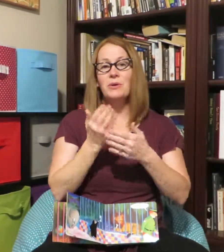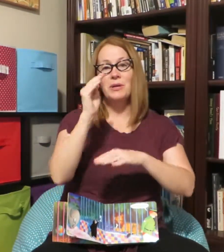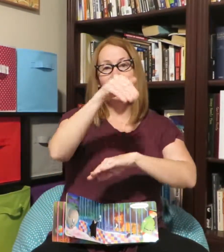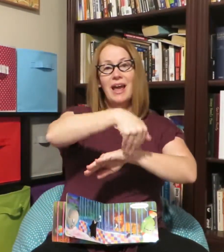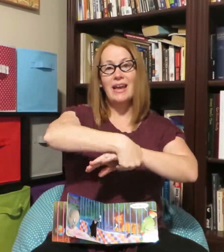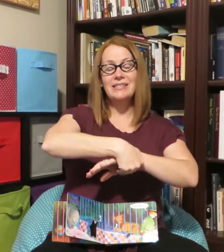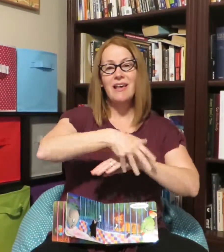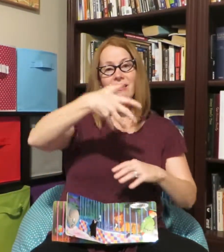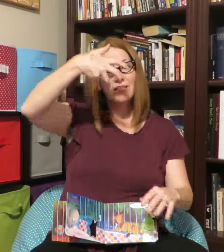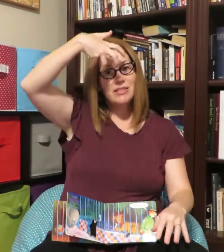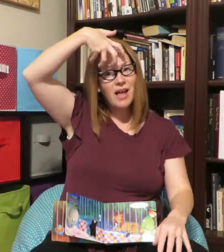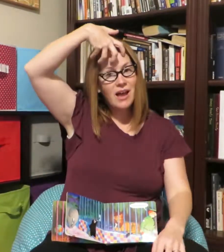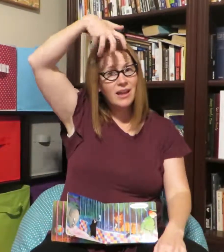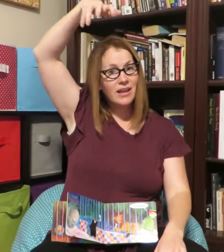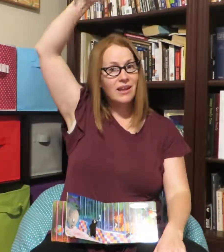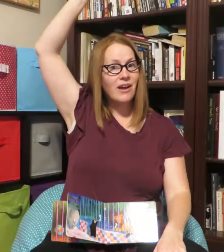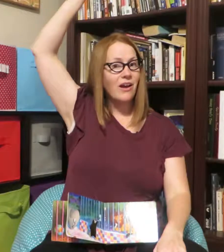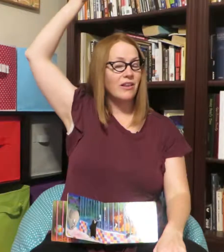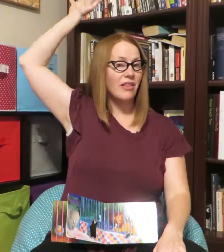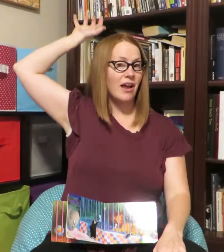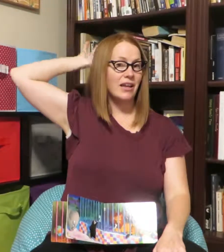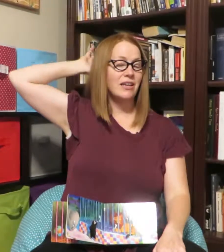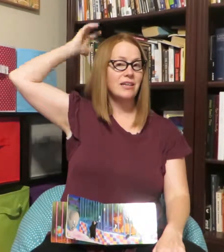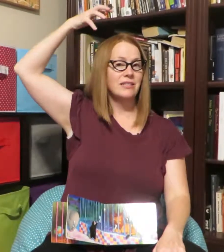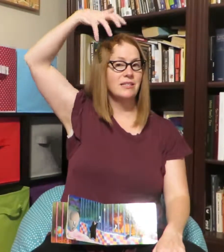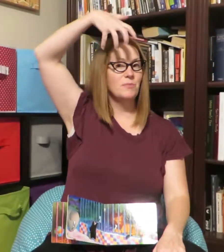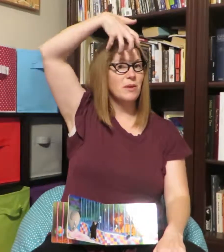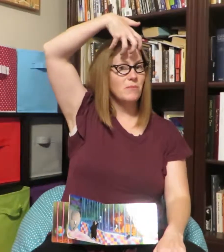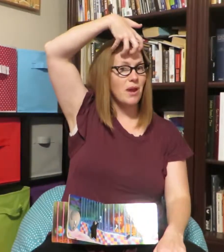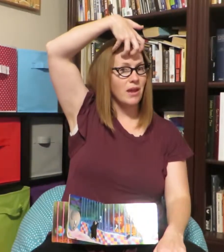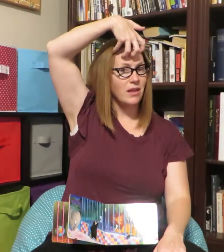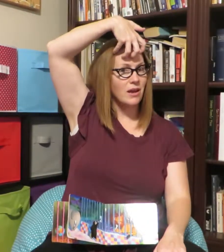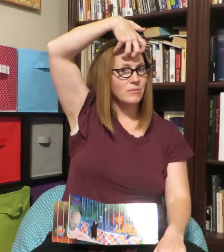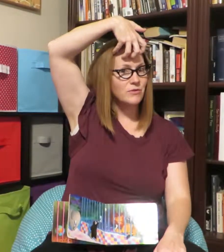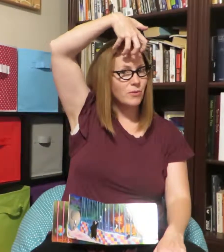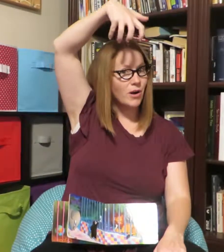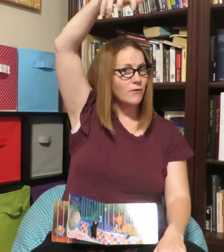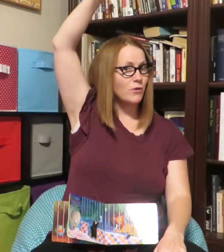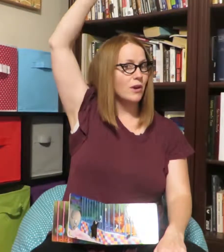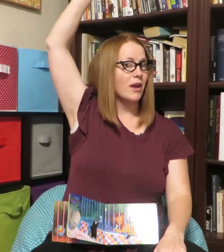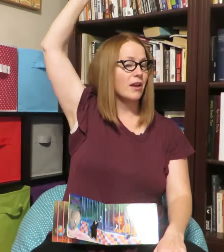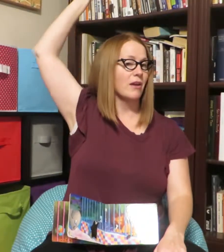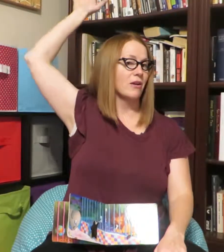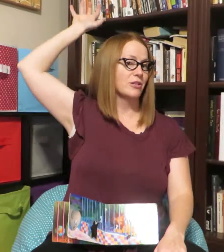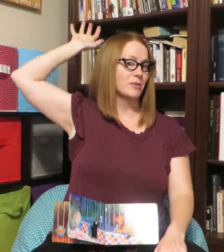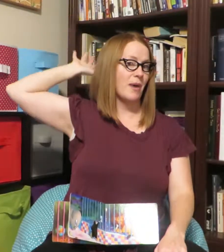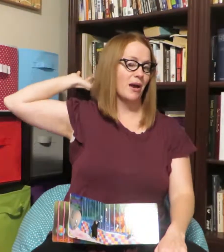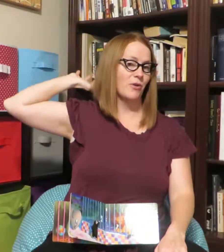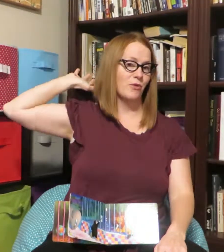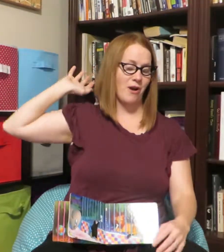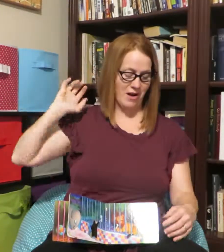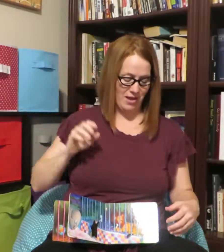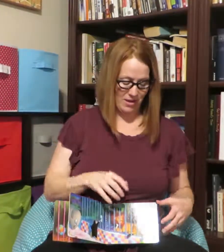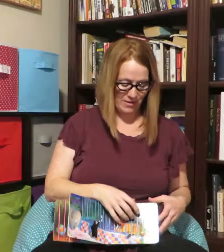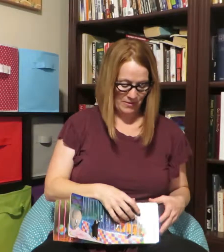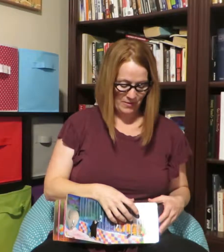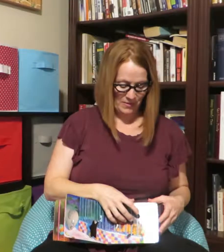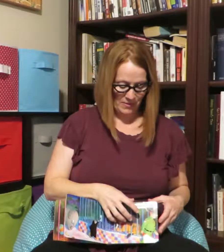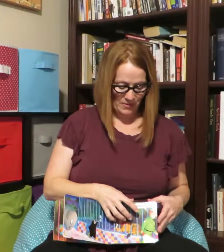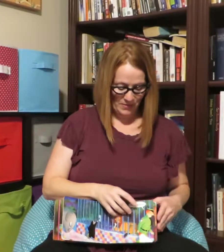Good night, lion. Our lion is this big mane that comes from our forehead and arches back over our head.